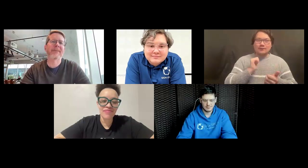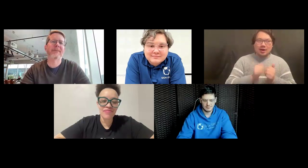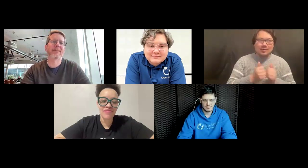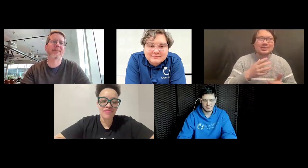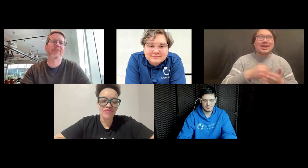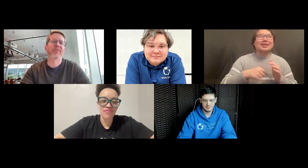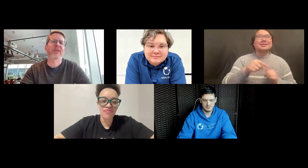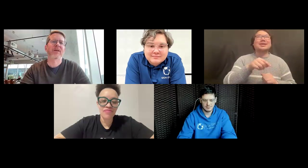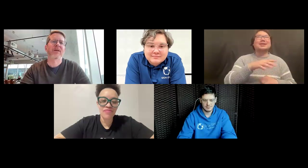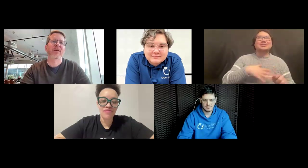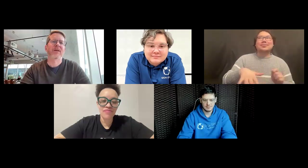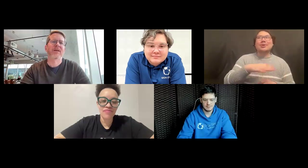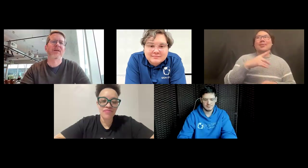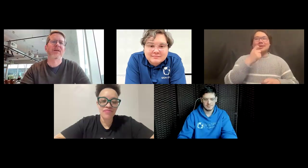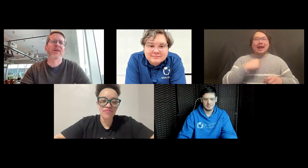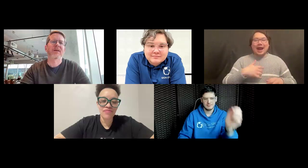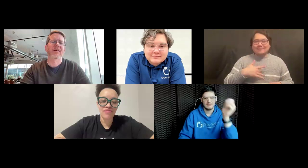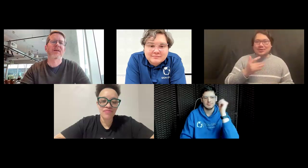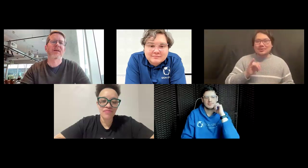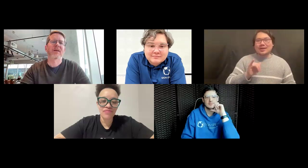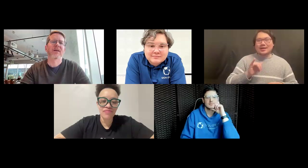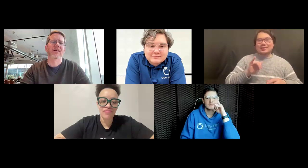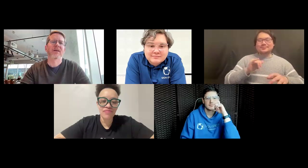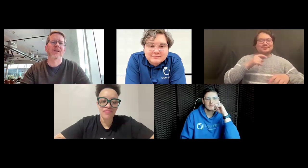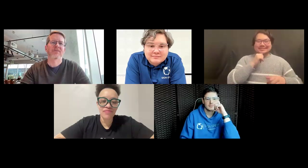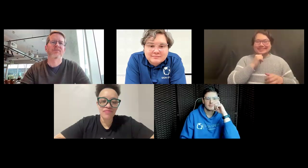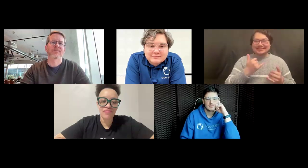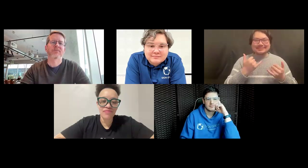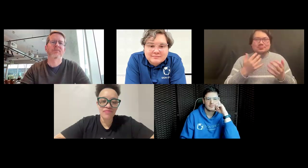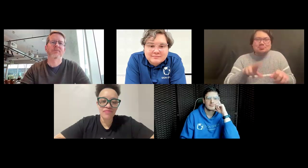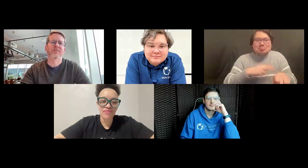It is important that we have competition in this space and in this field.